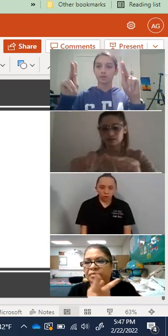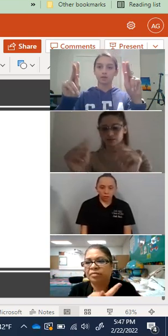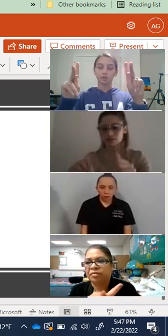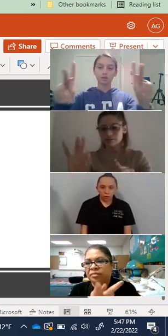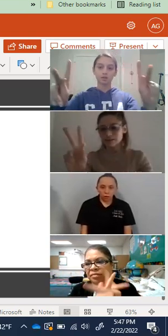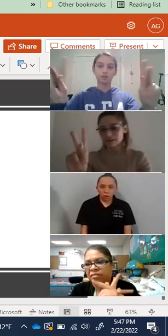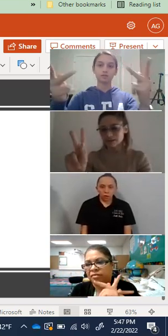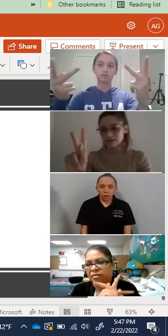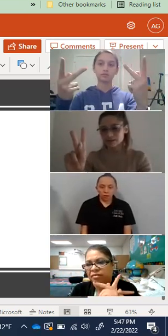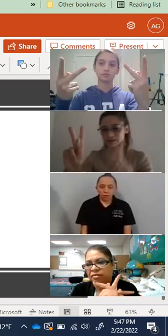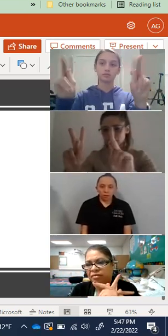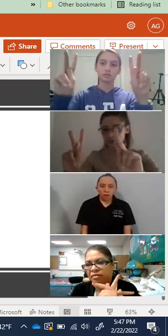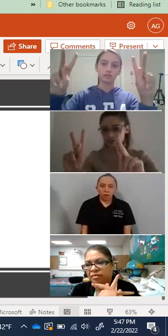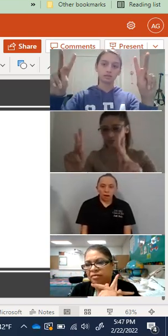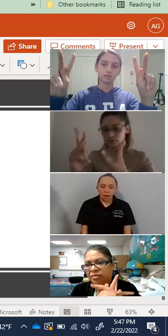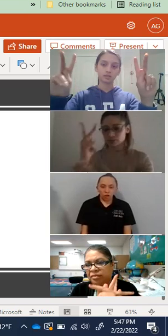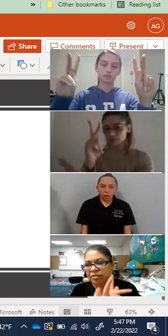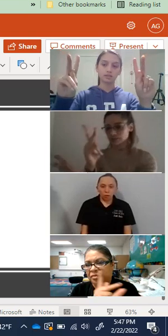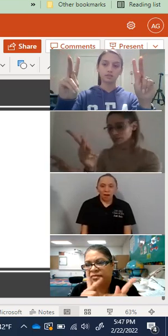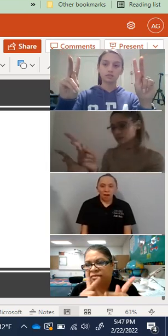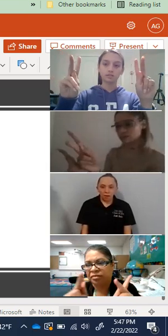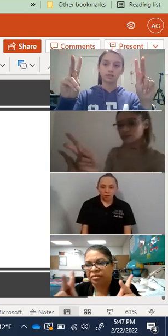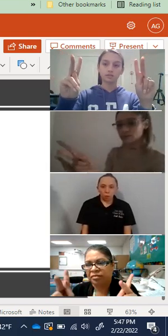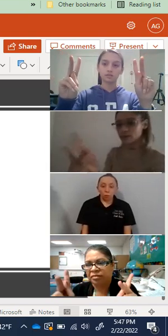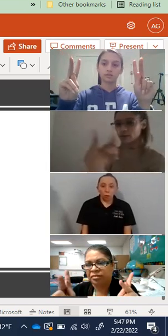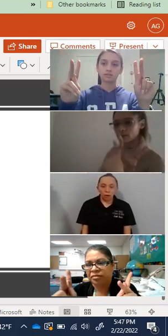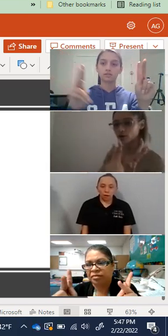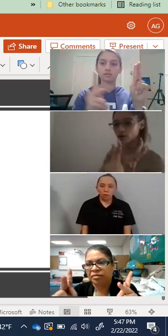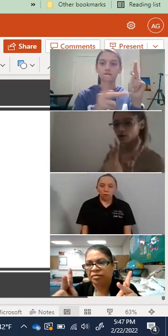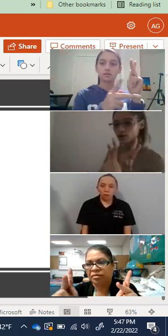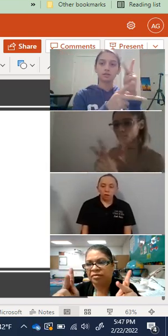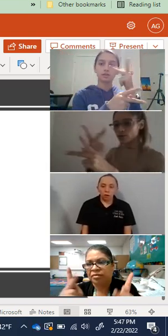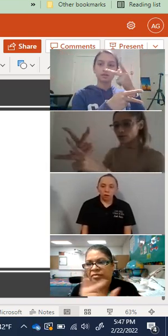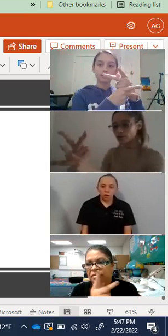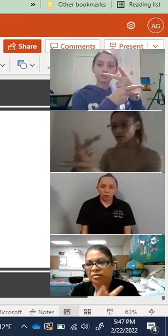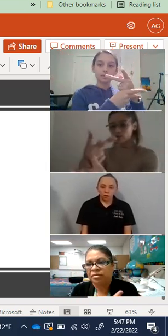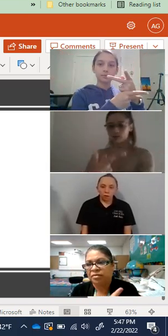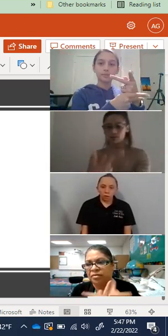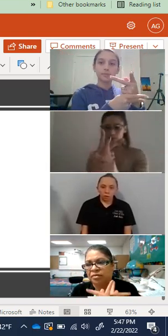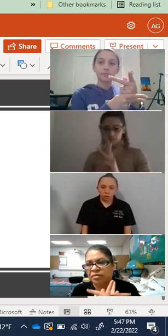So for this sign, it's the handshake K's with both hands.